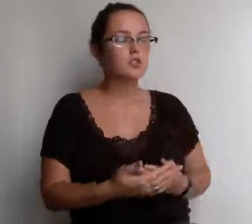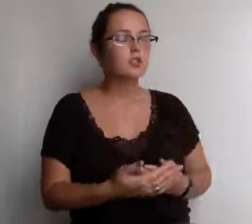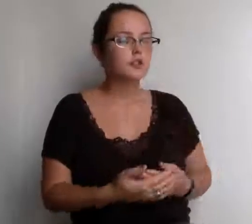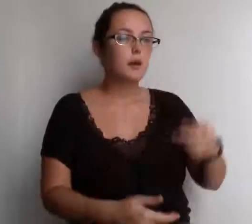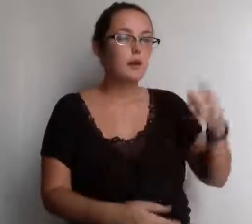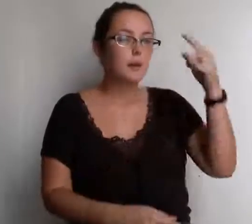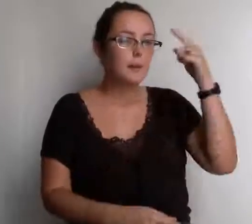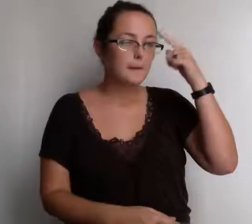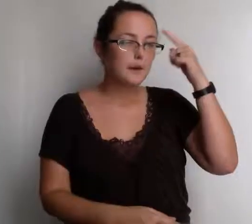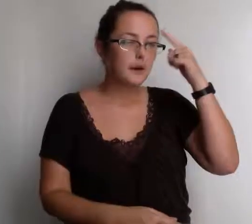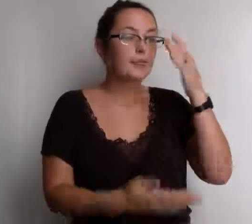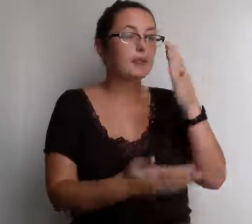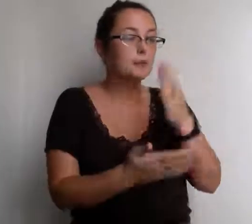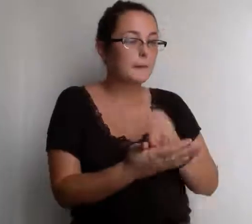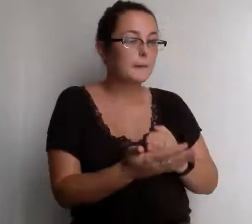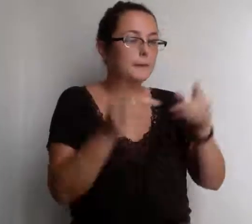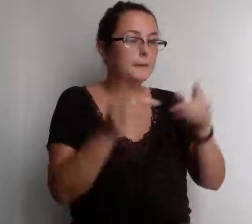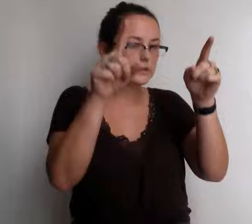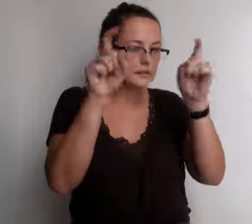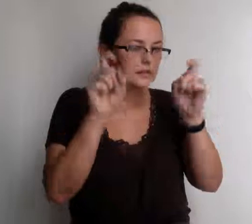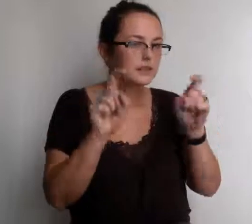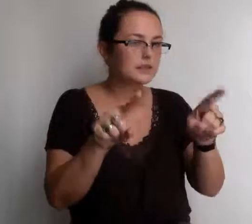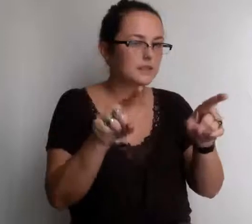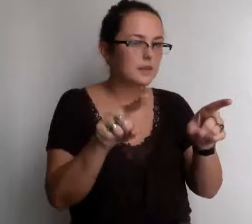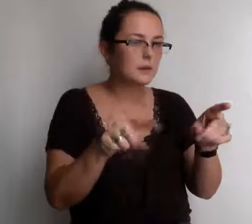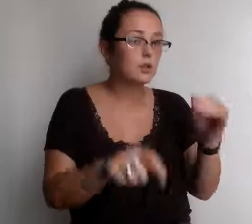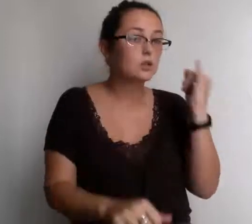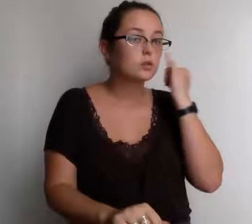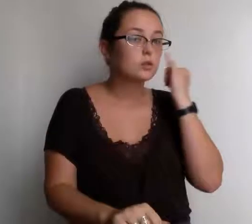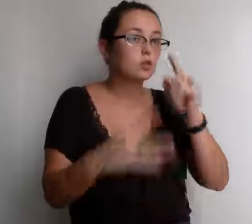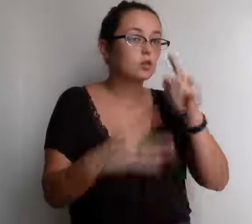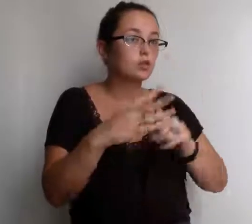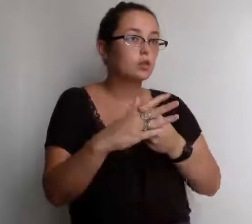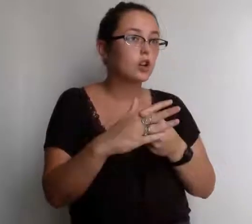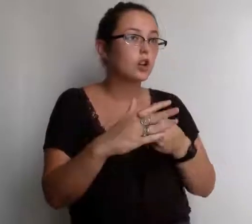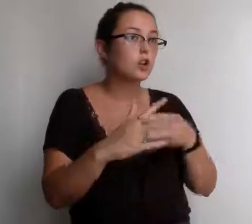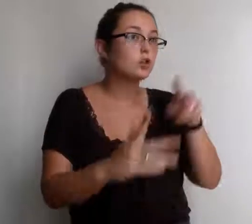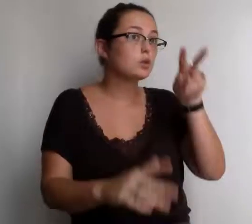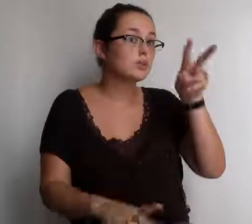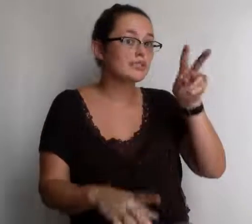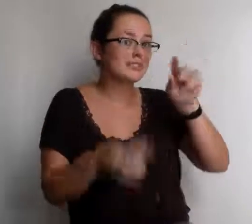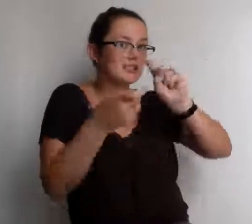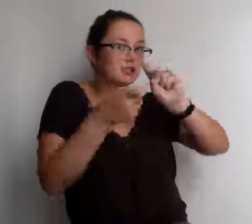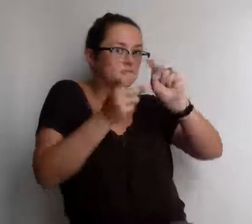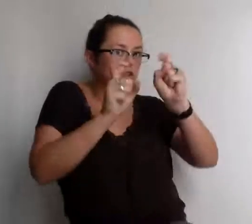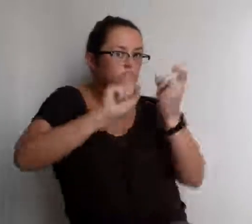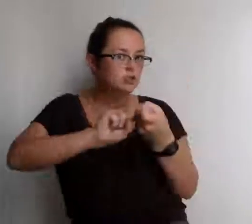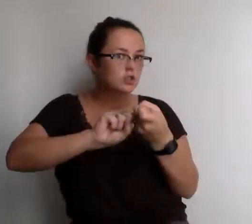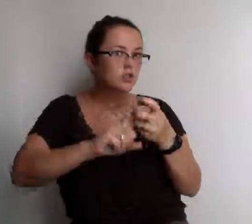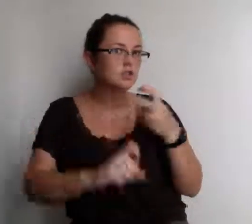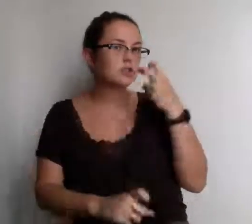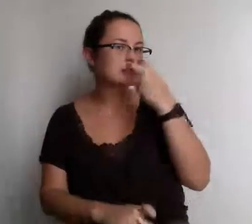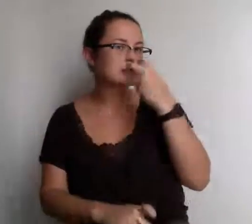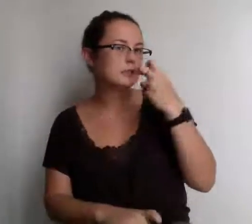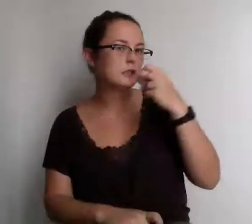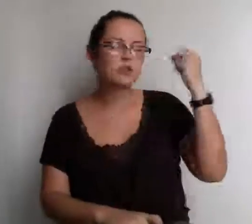it was fine. Great. Mental status is also part of the neuro exam, so you've already started that part. Now, if you'd seen anything abnormal, like